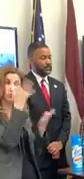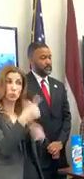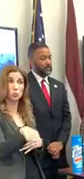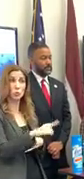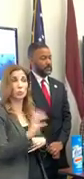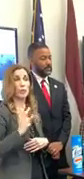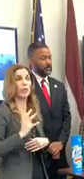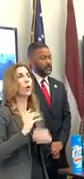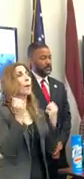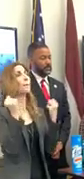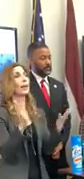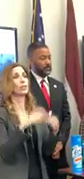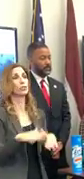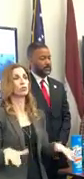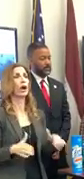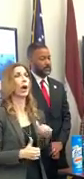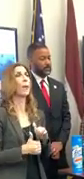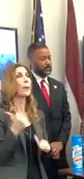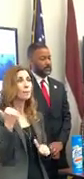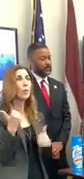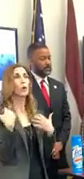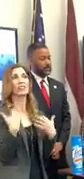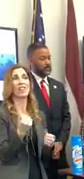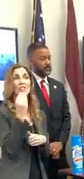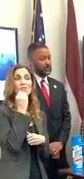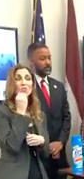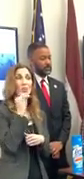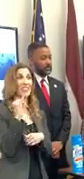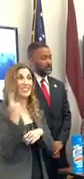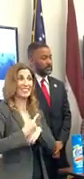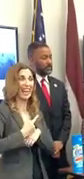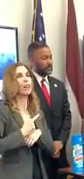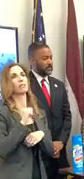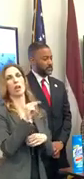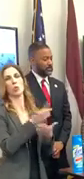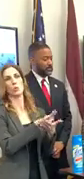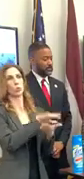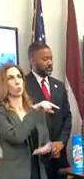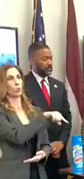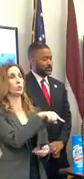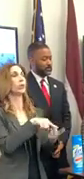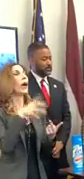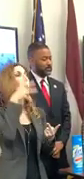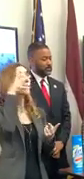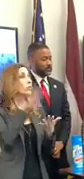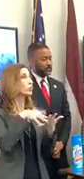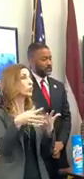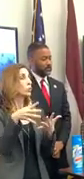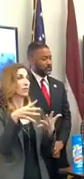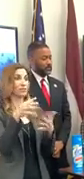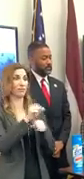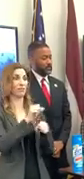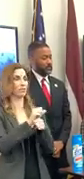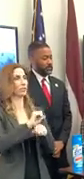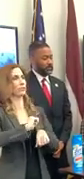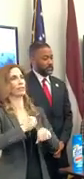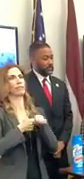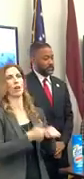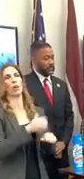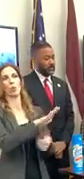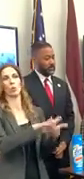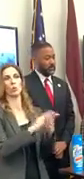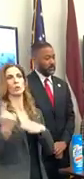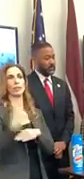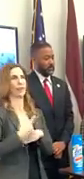the children across our county get the most nutritious meal of the day at our schools. Parents' work schedules are built around their child's school